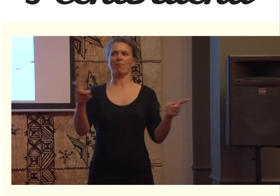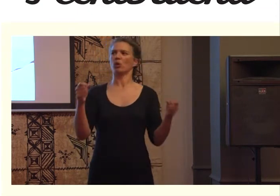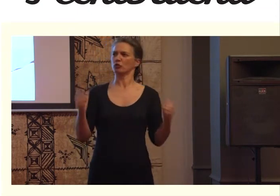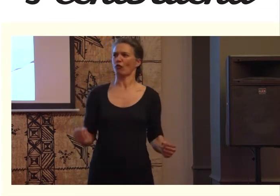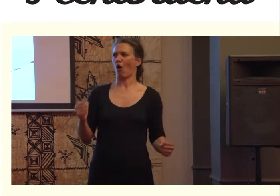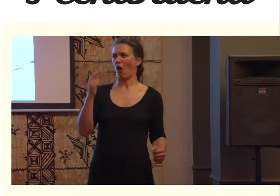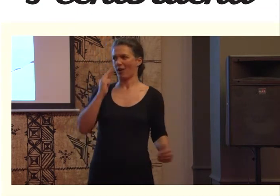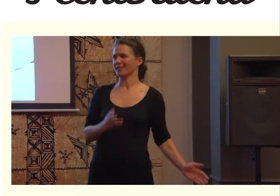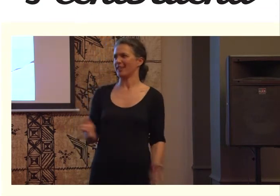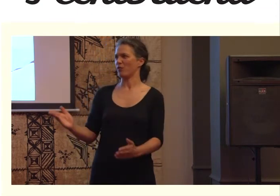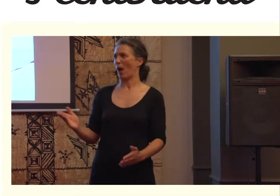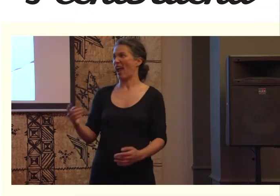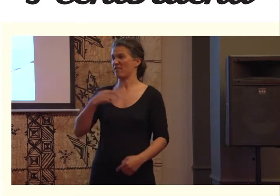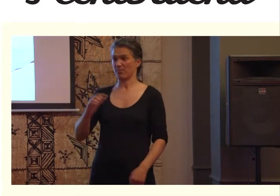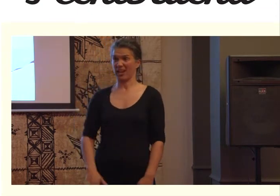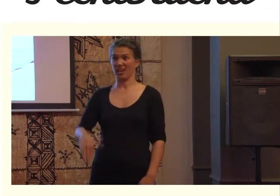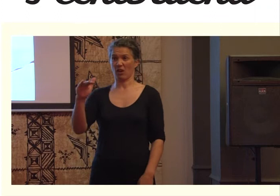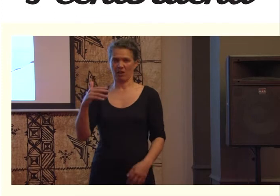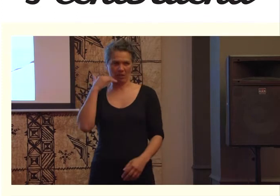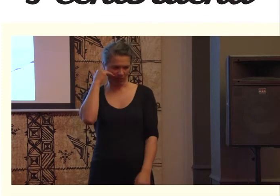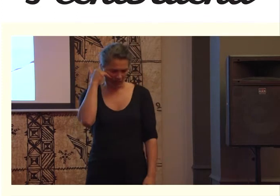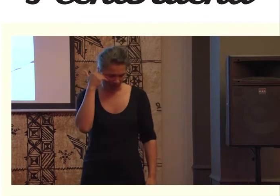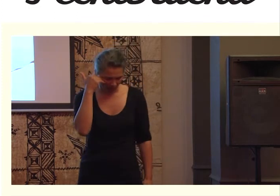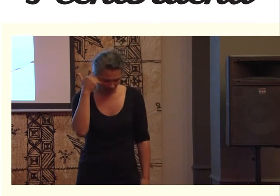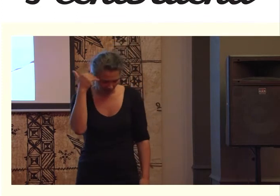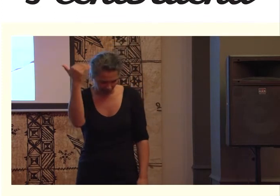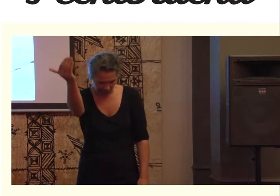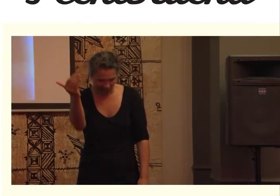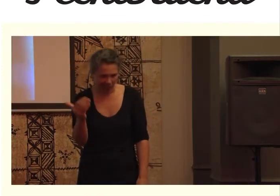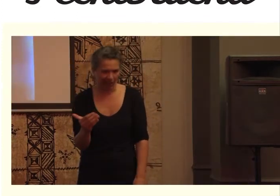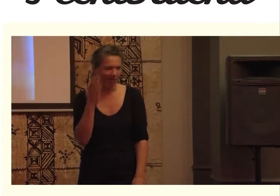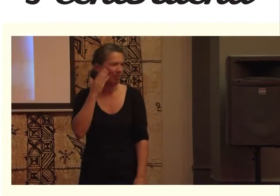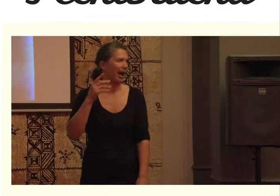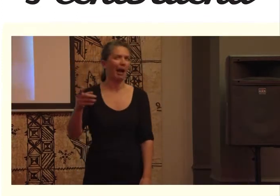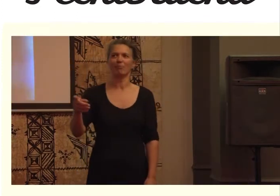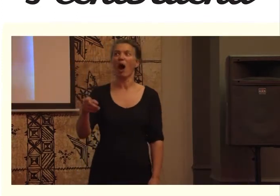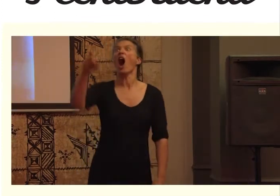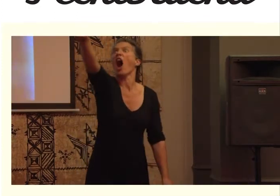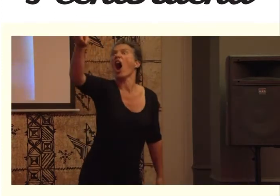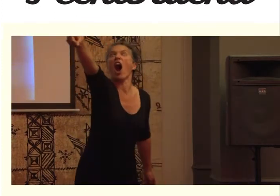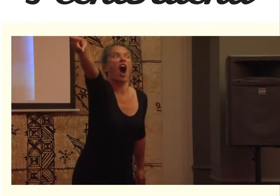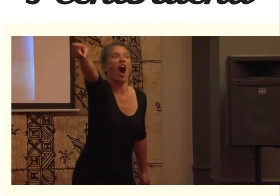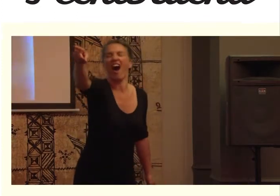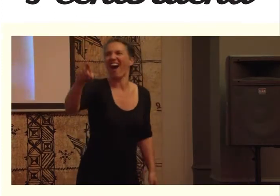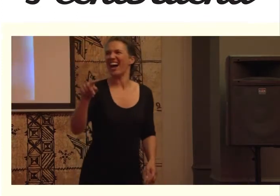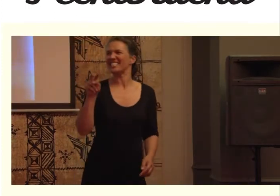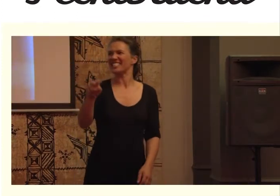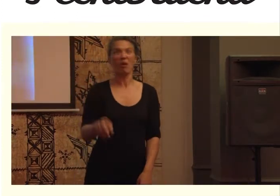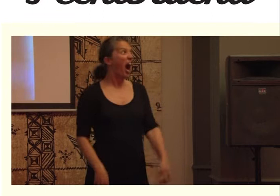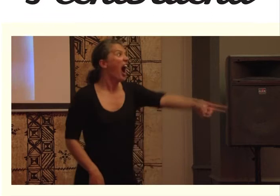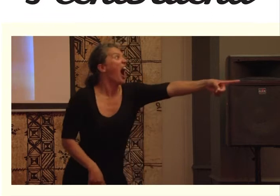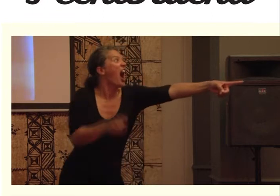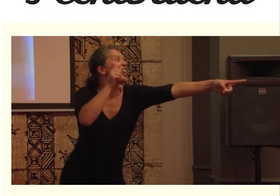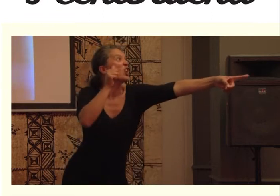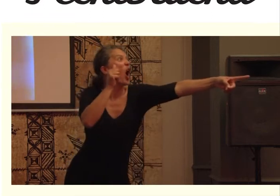was quite, well, for me, in town, it was quite embarrassing because she just like, if she saw someone like, oh, I know